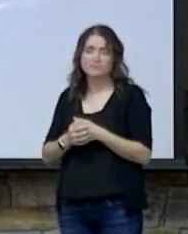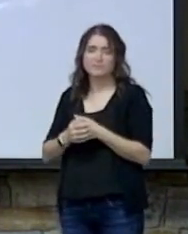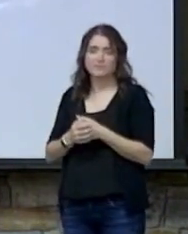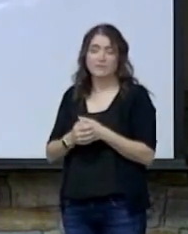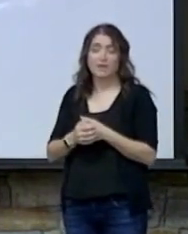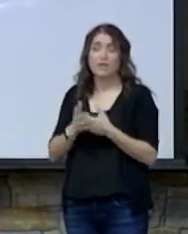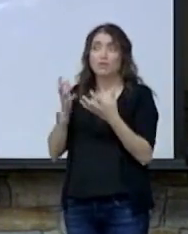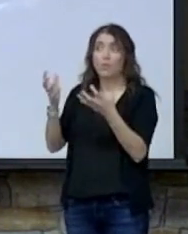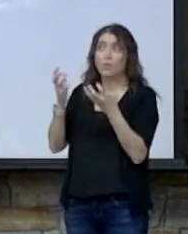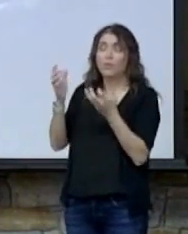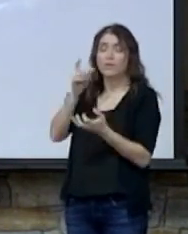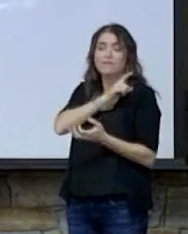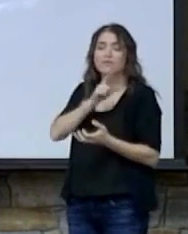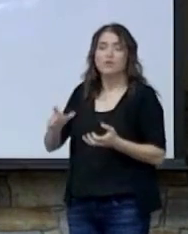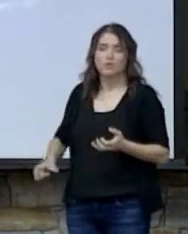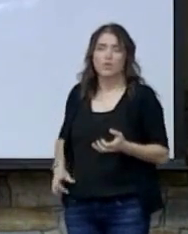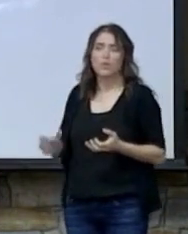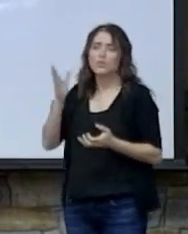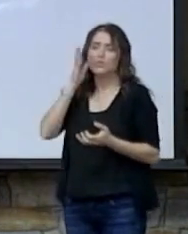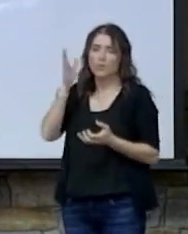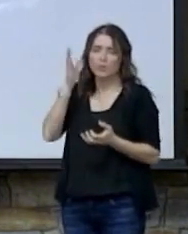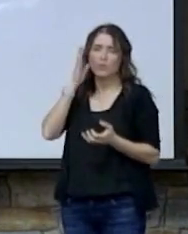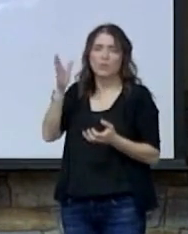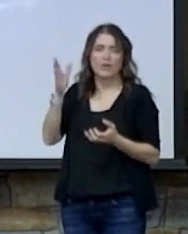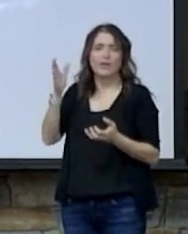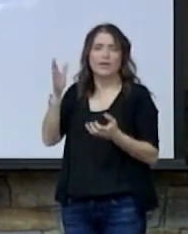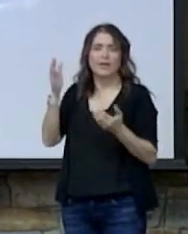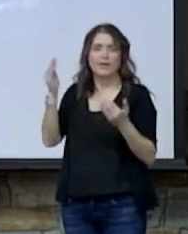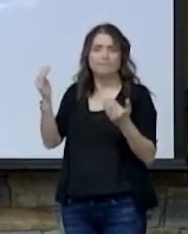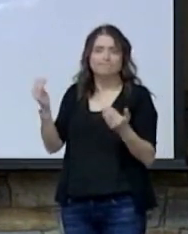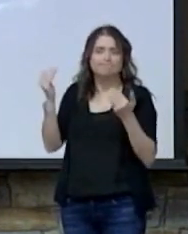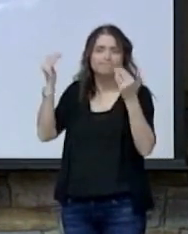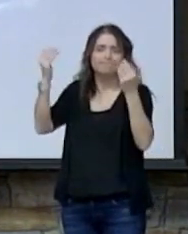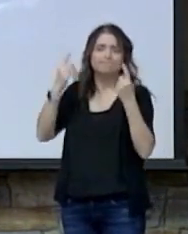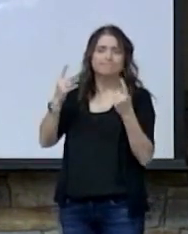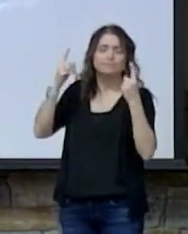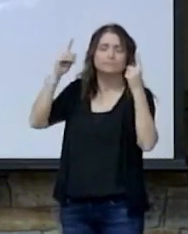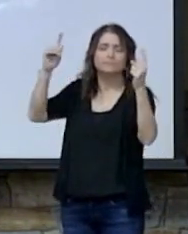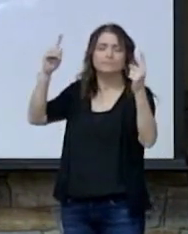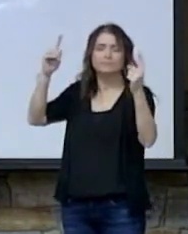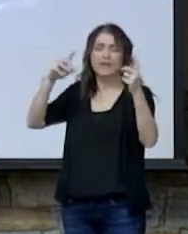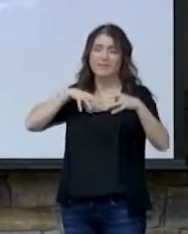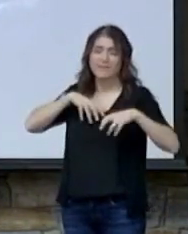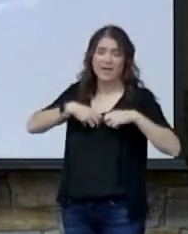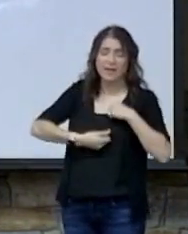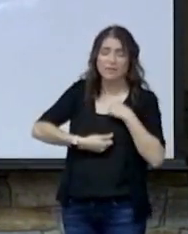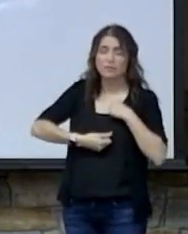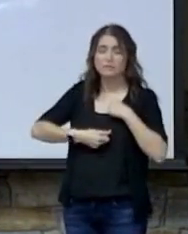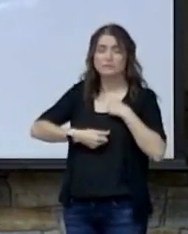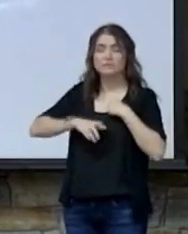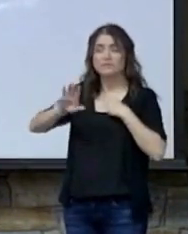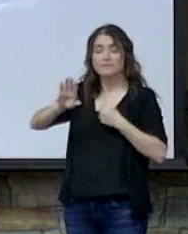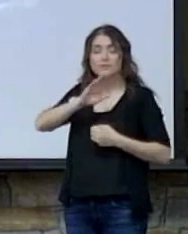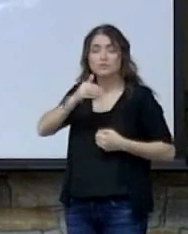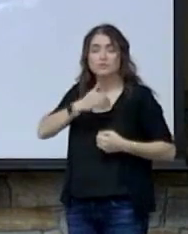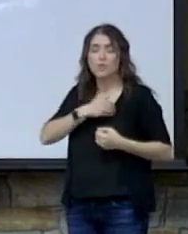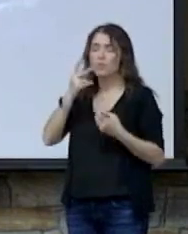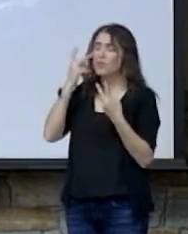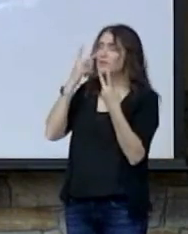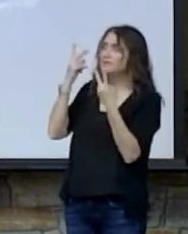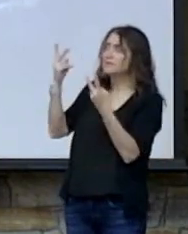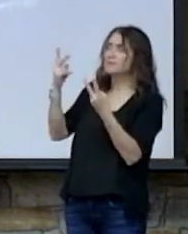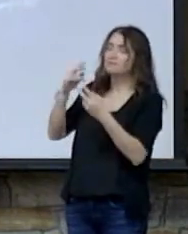will of the Lord shall prosper in His hand. Out of the anguish of His soul He shall see and be satisfied. By